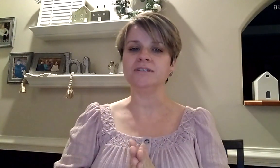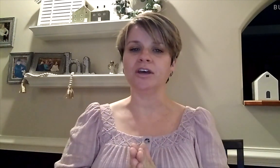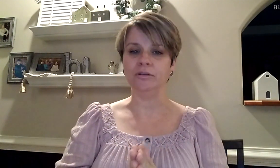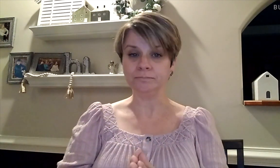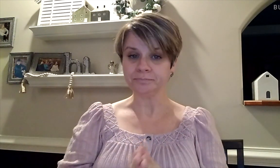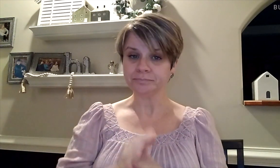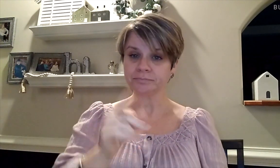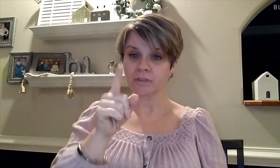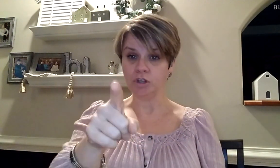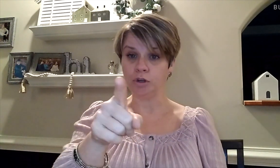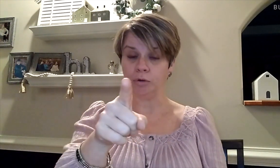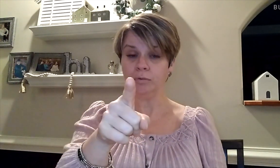So you,